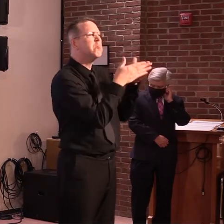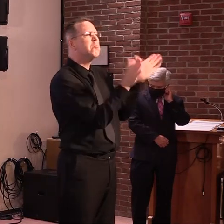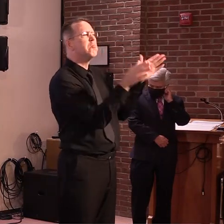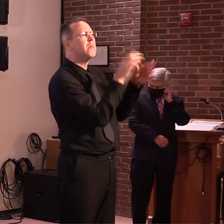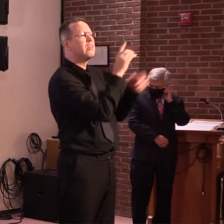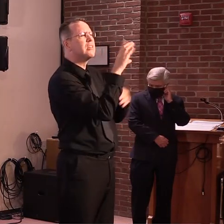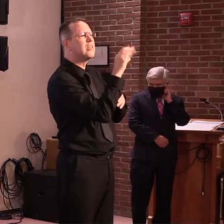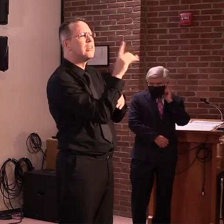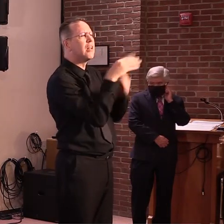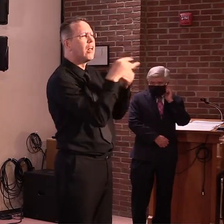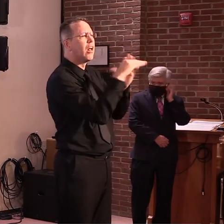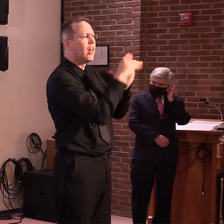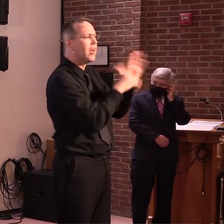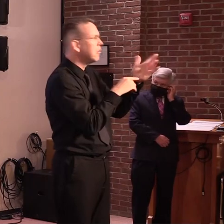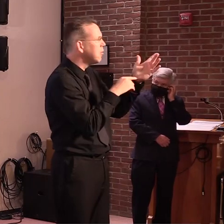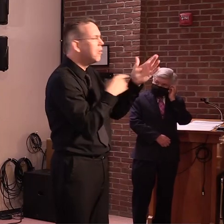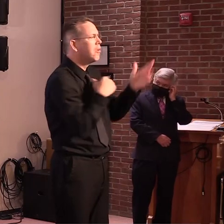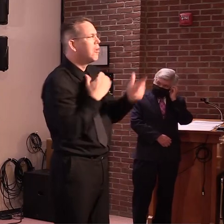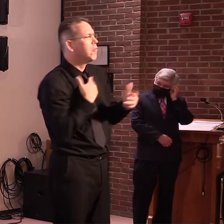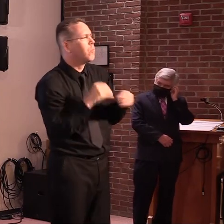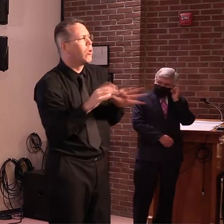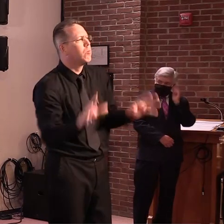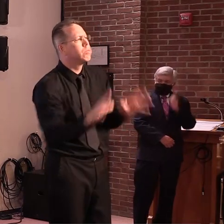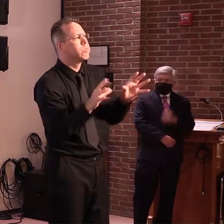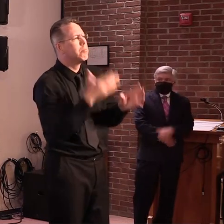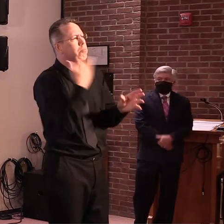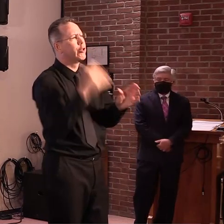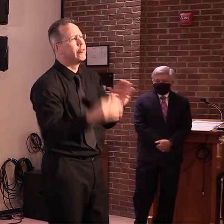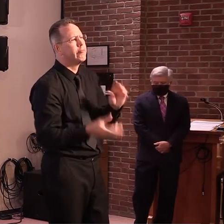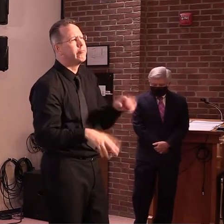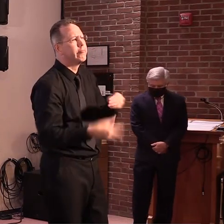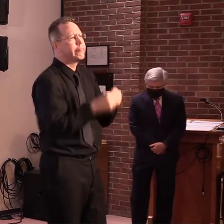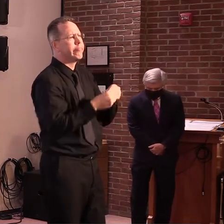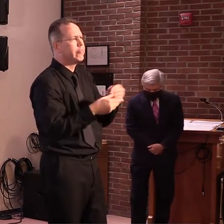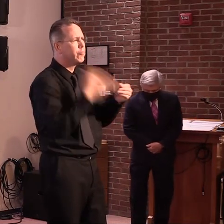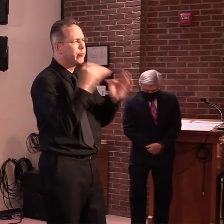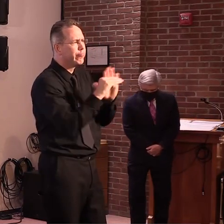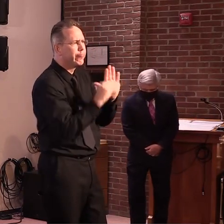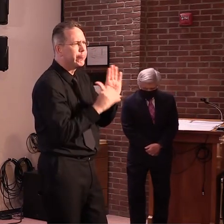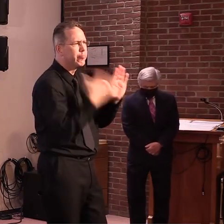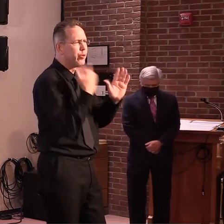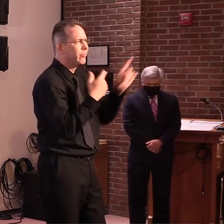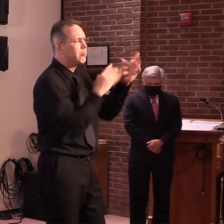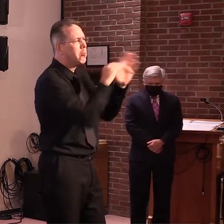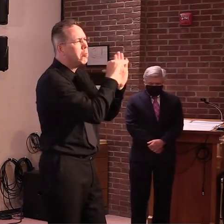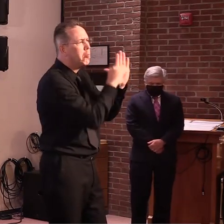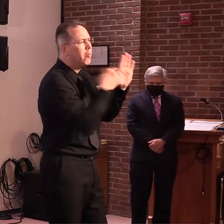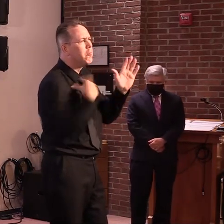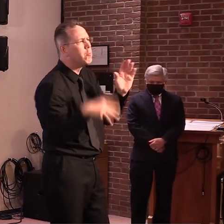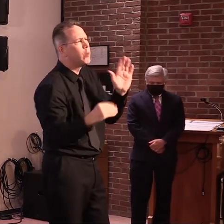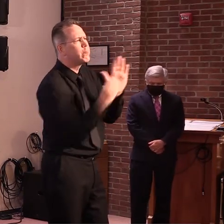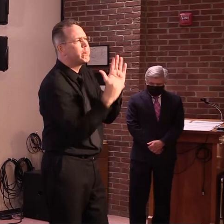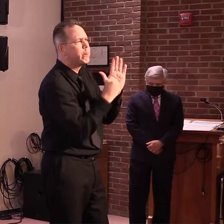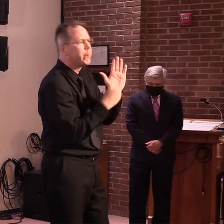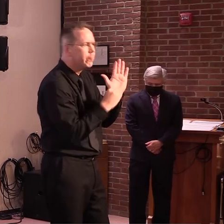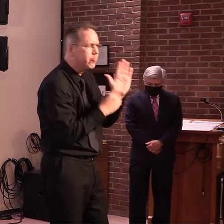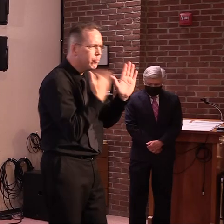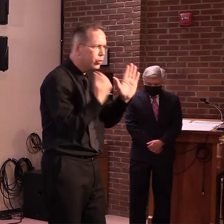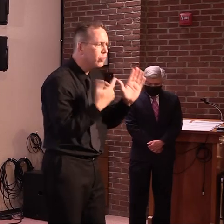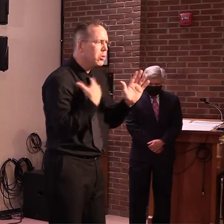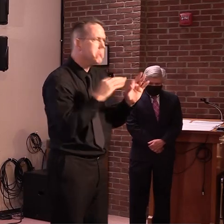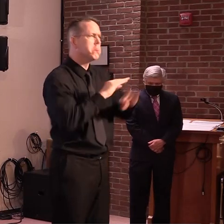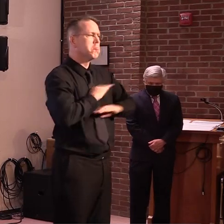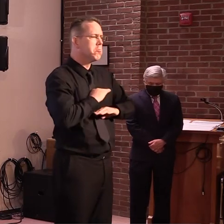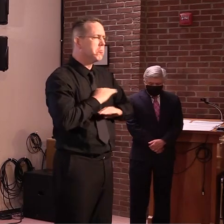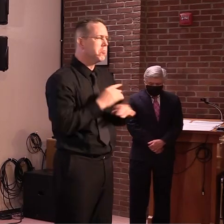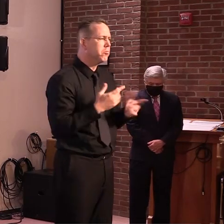this brain trust together, combined with our data, to feel comforted by the fact that we can open schools